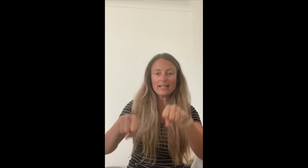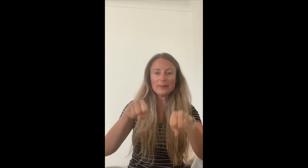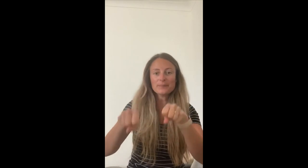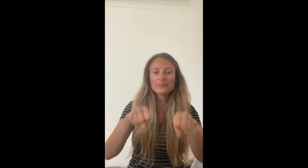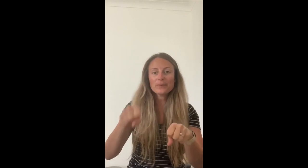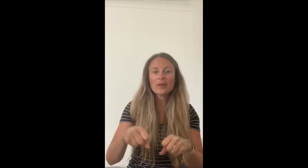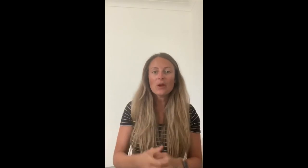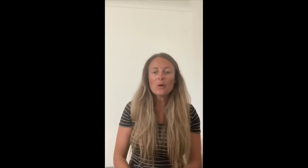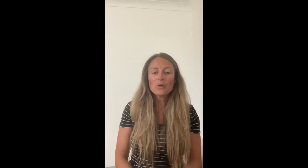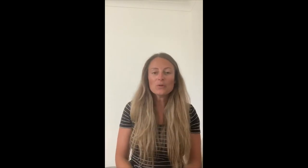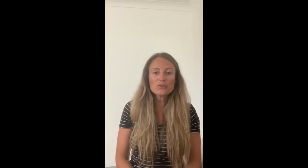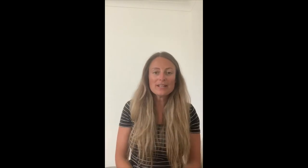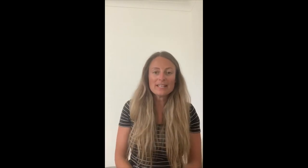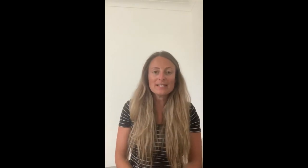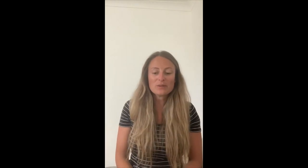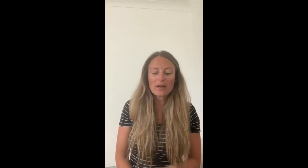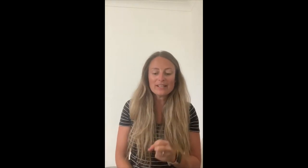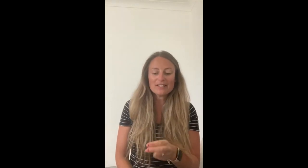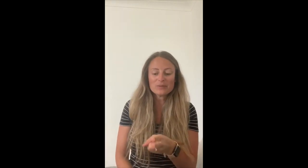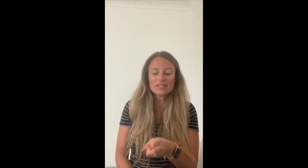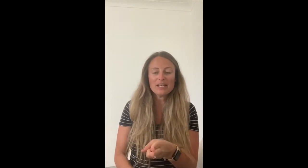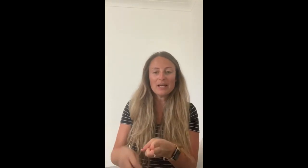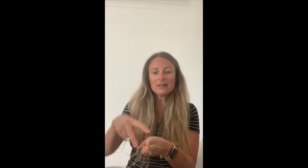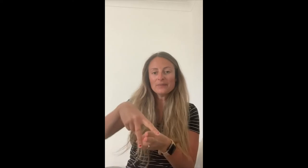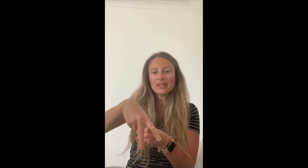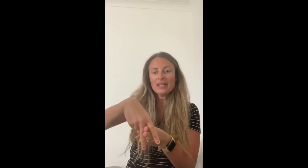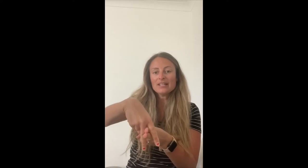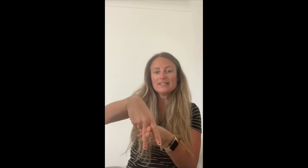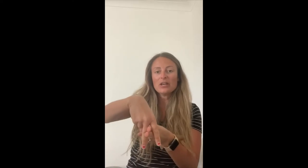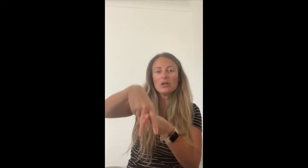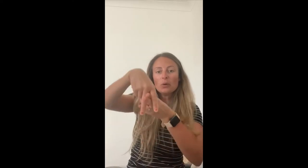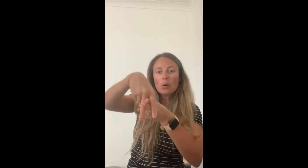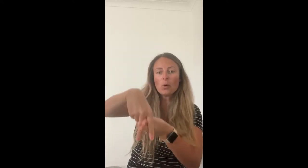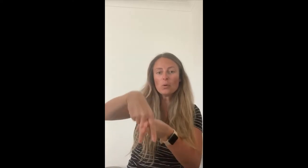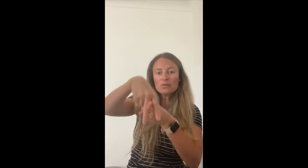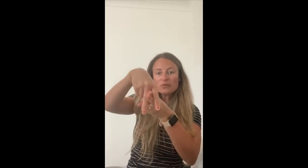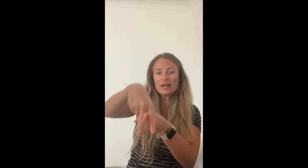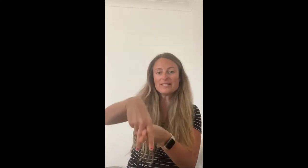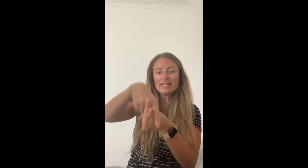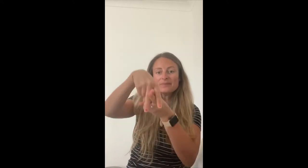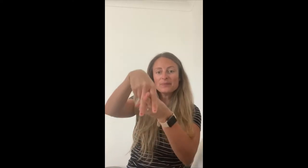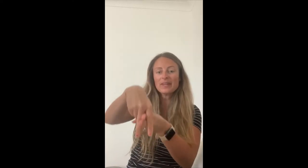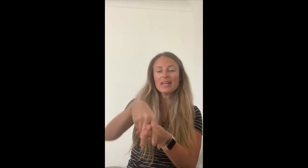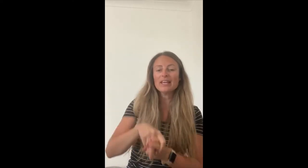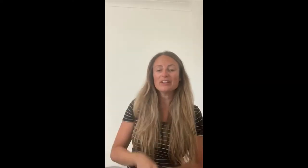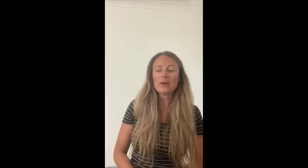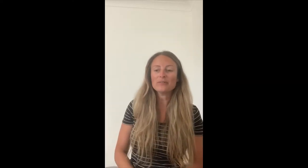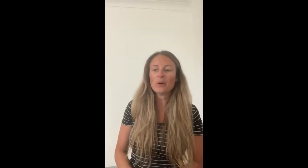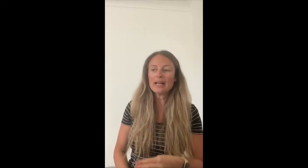cycling. Horse riding is quite a nice one to learn. So horse riding, you have your hands